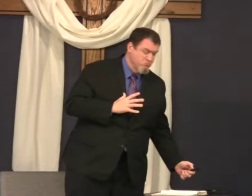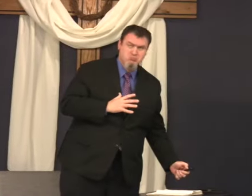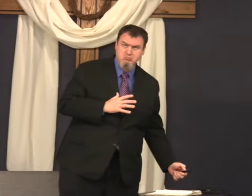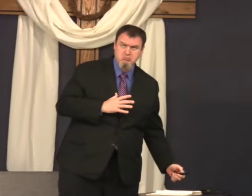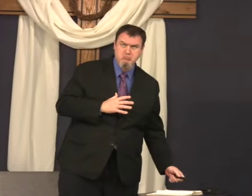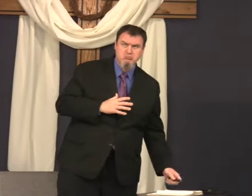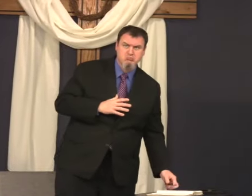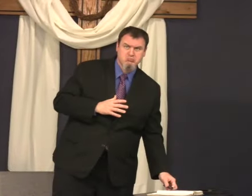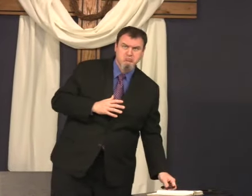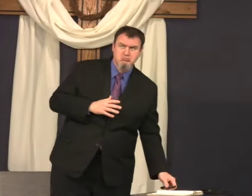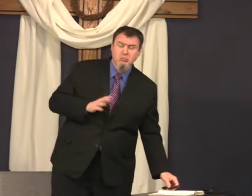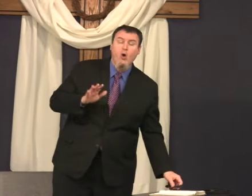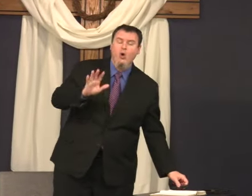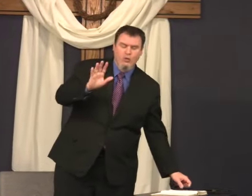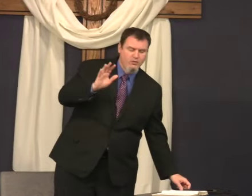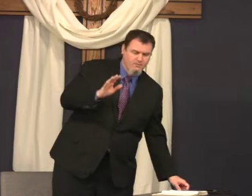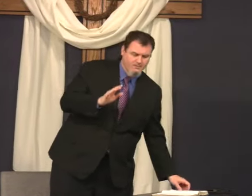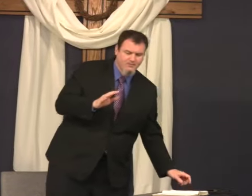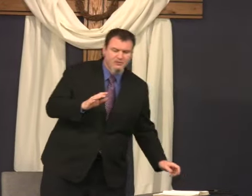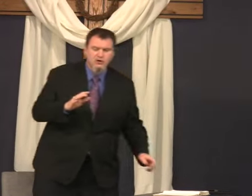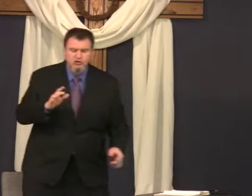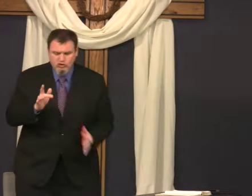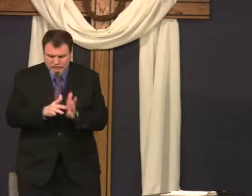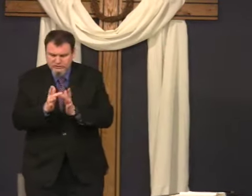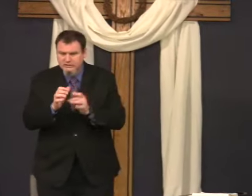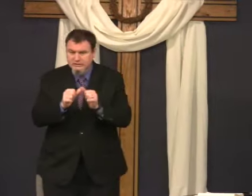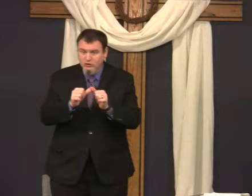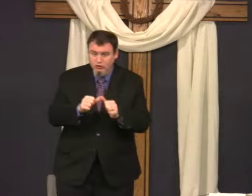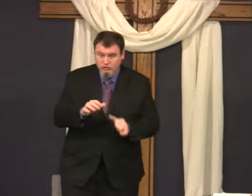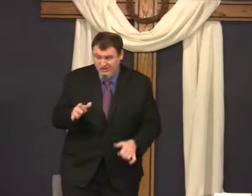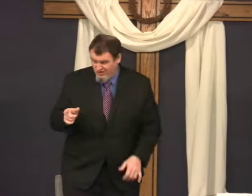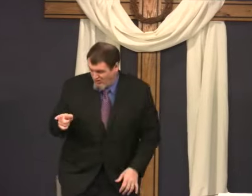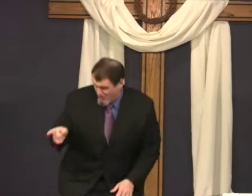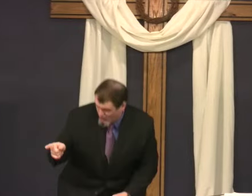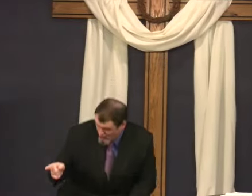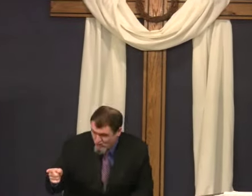The therapies. Wait. Jesus.